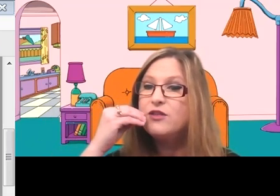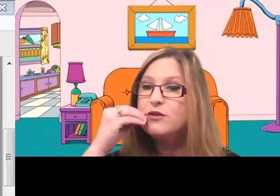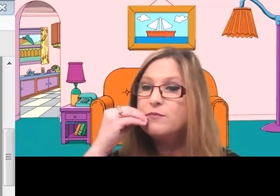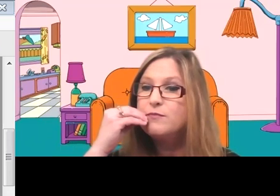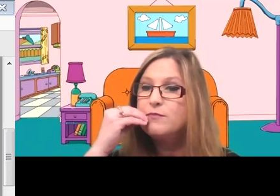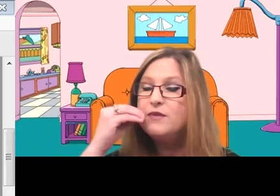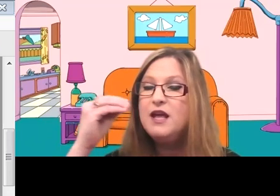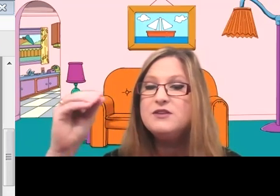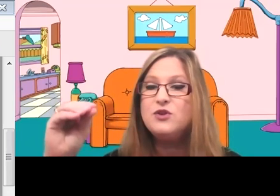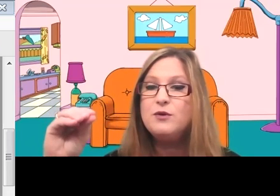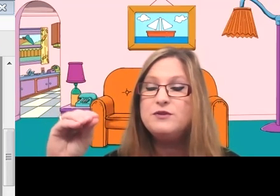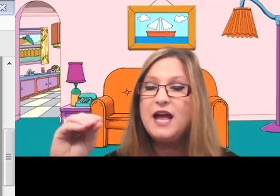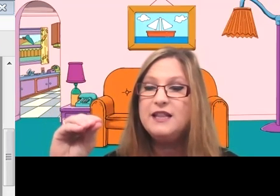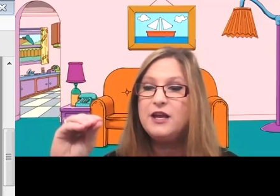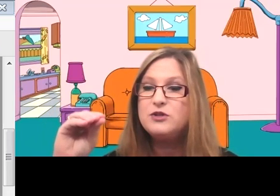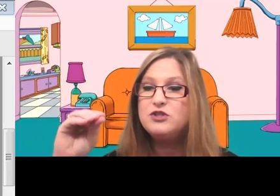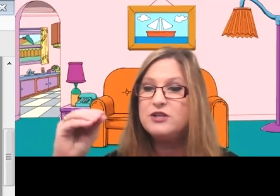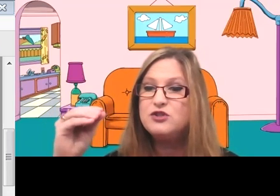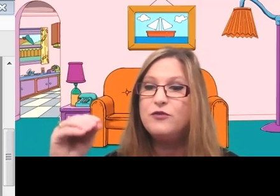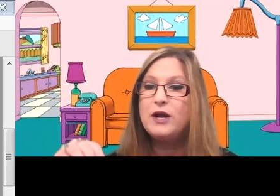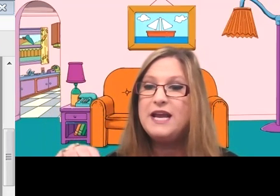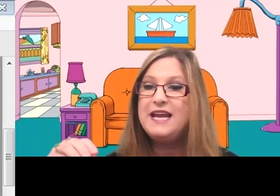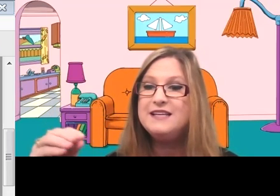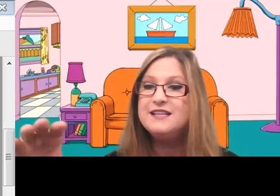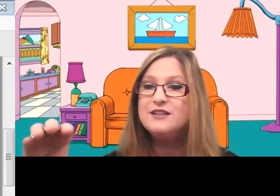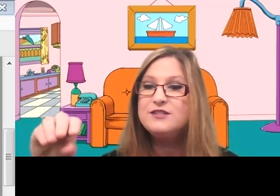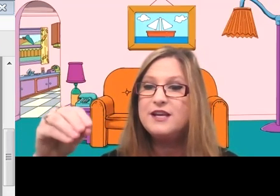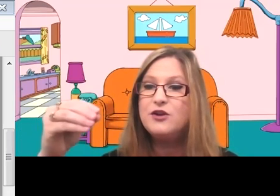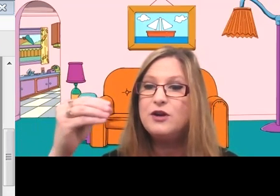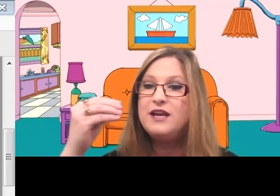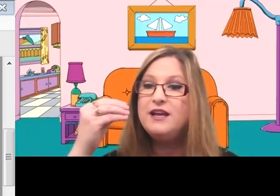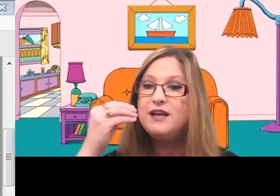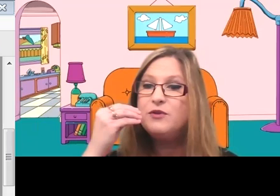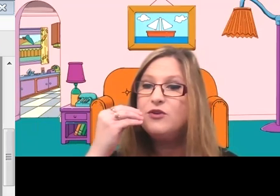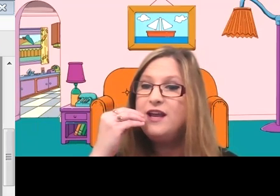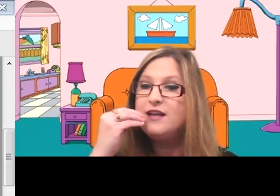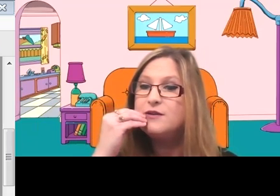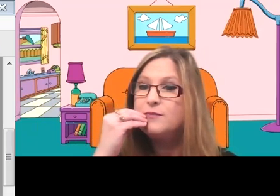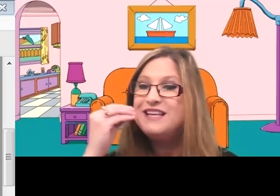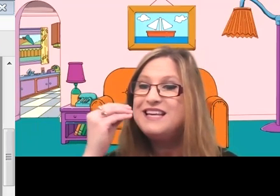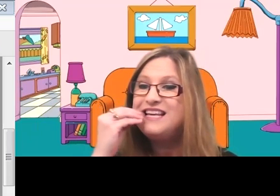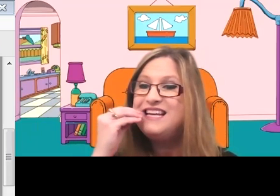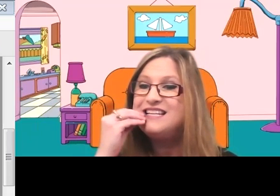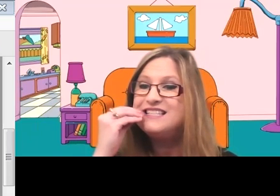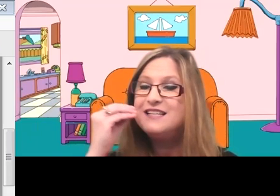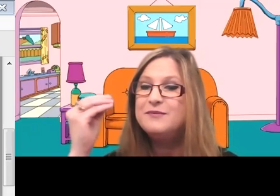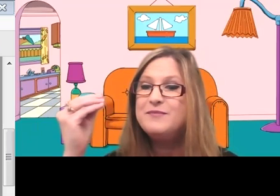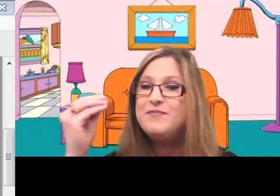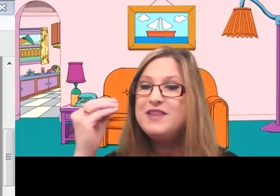mouth. So the sign language gesture for eat looks like you're eating with your hand.